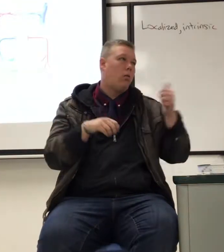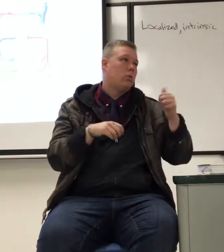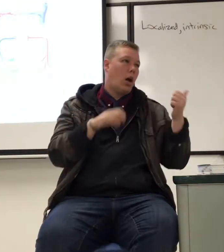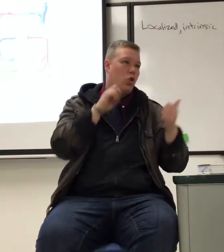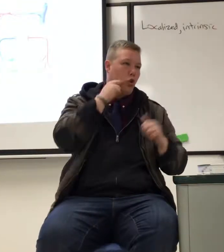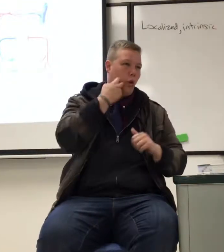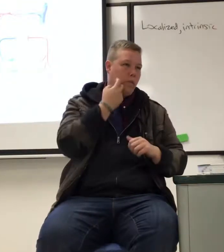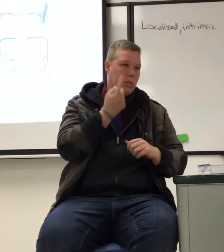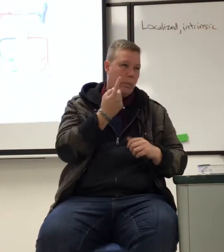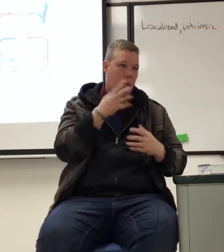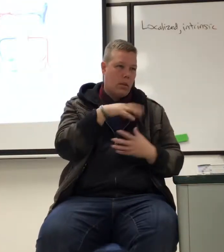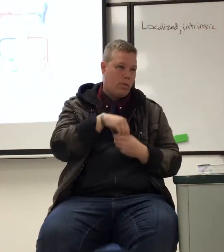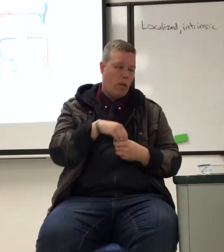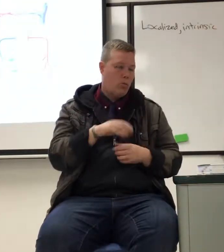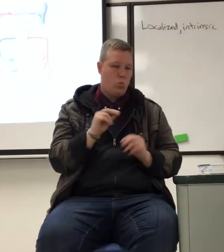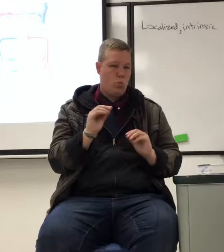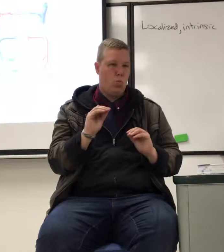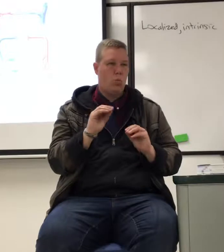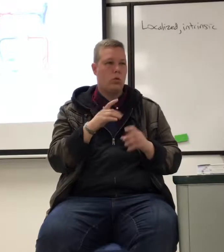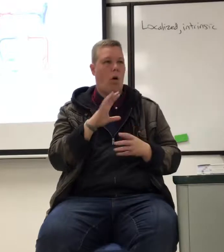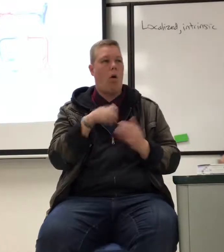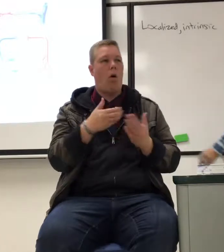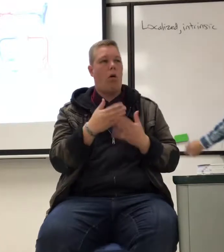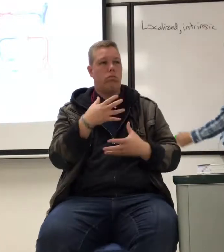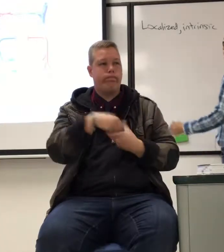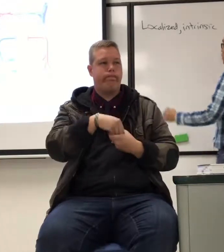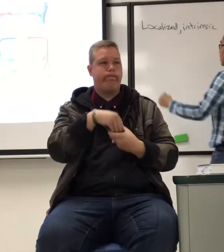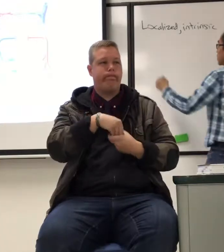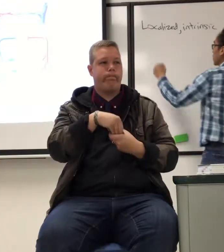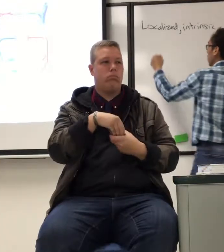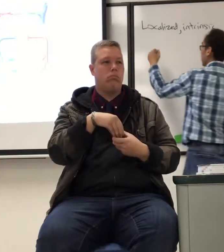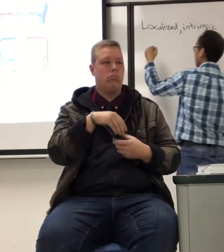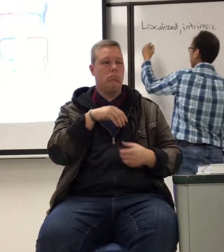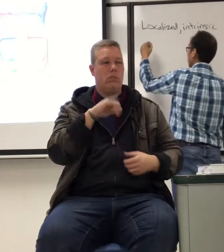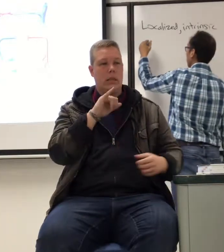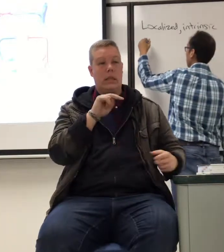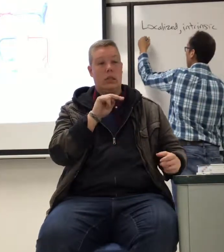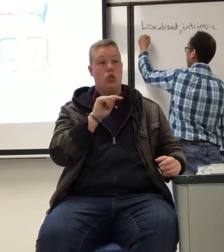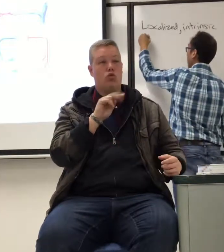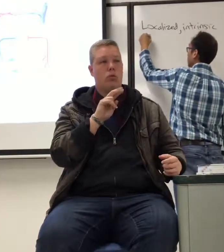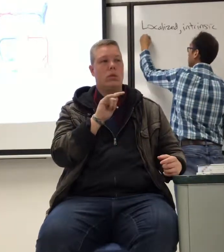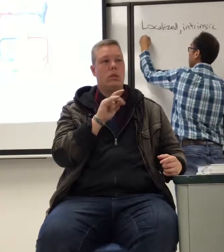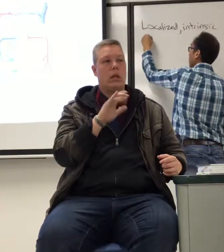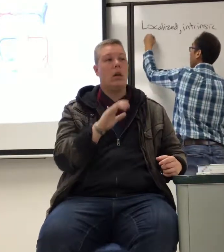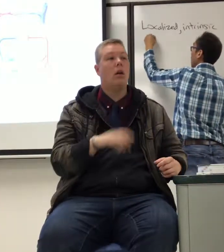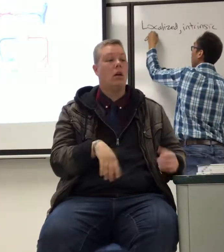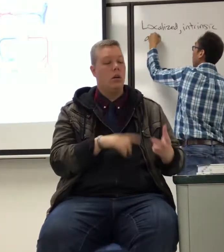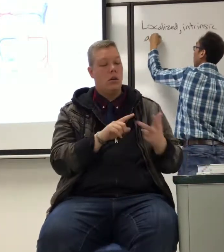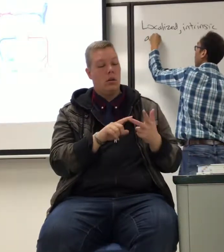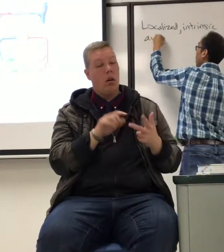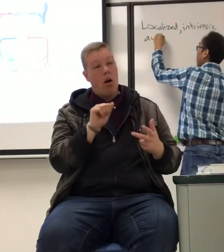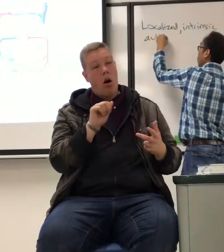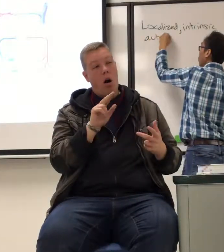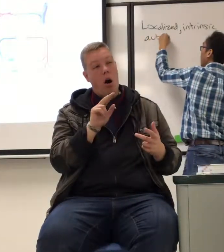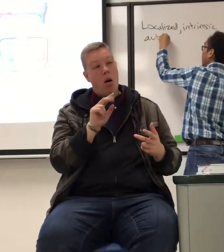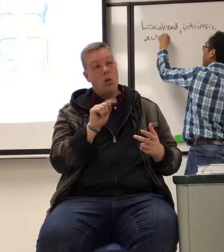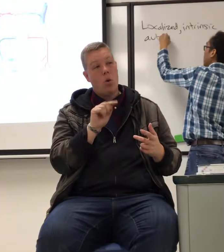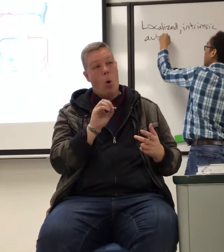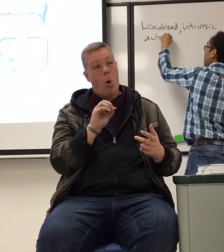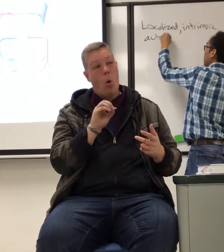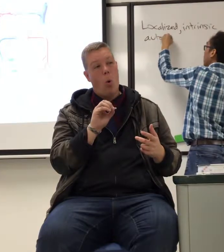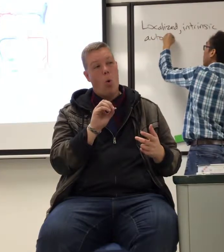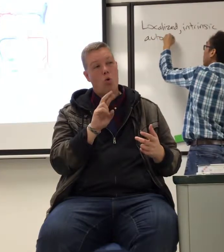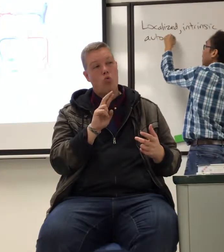It's all intrinsic. So, autoregulatory. It self-propagates.